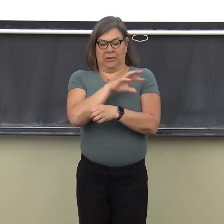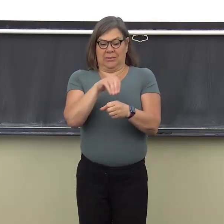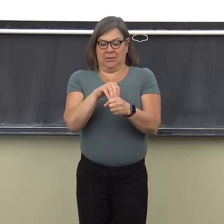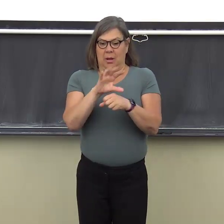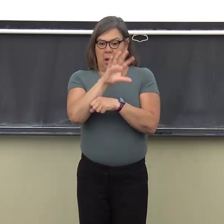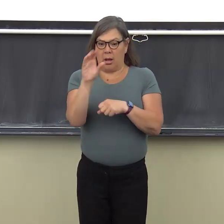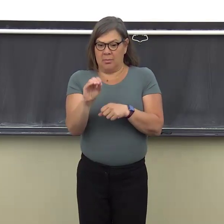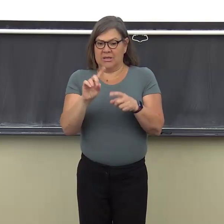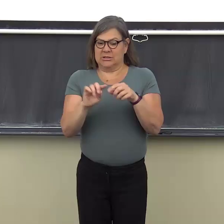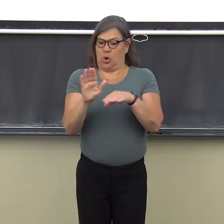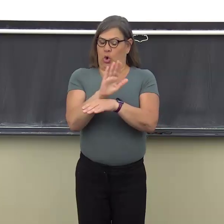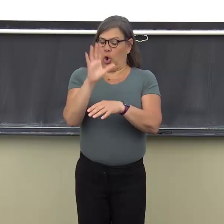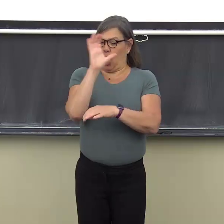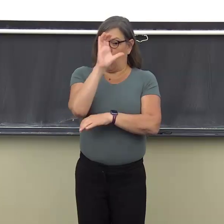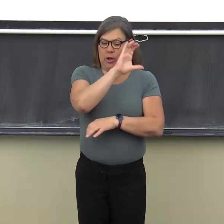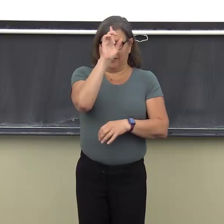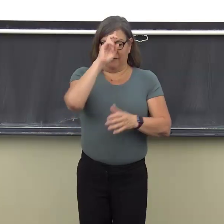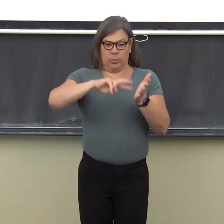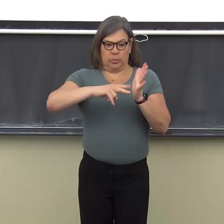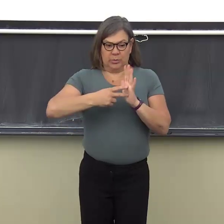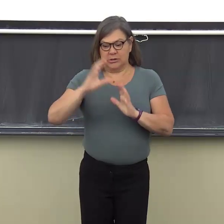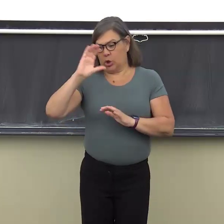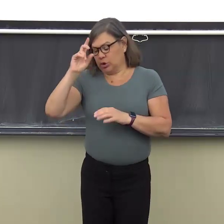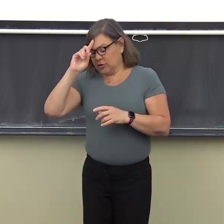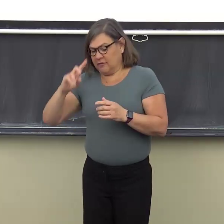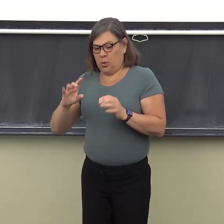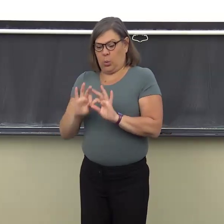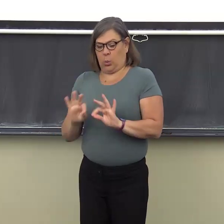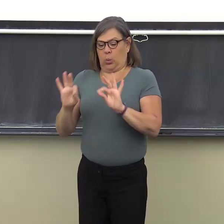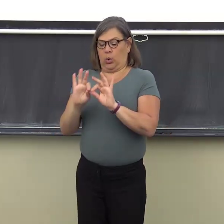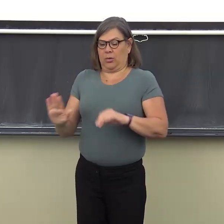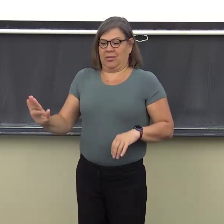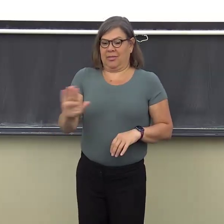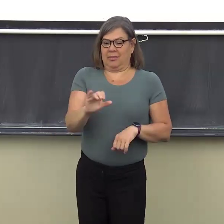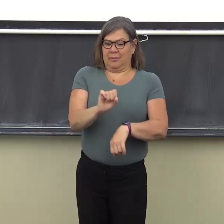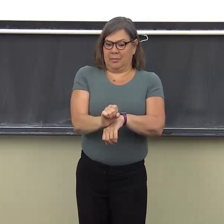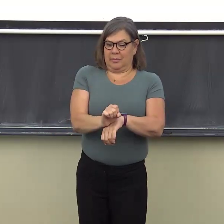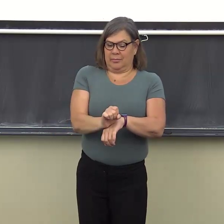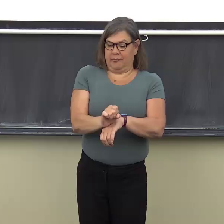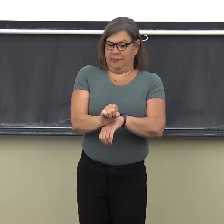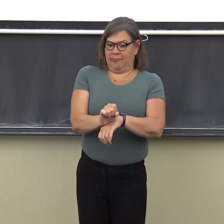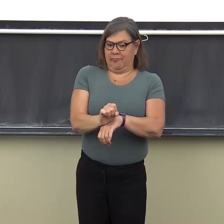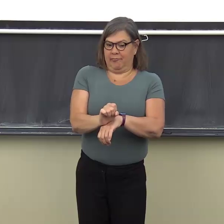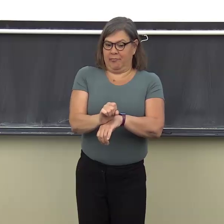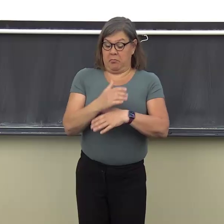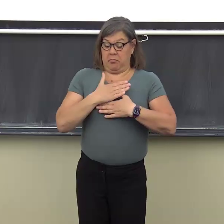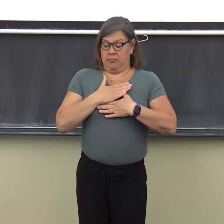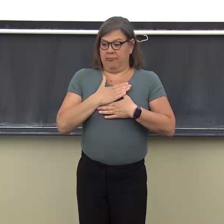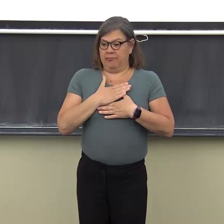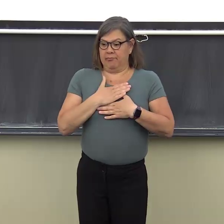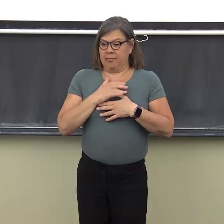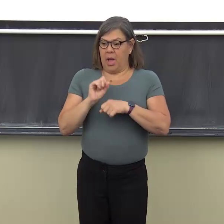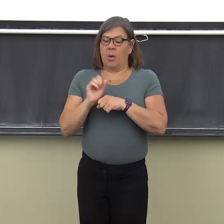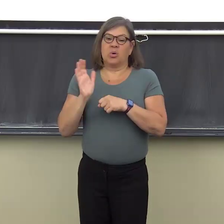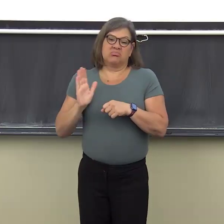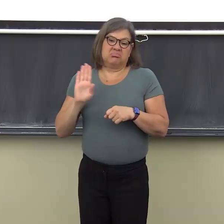companies are looking for purpose. They're looking for meaning in their own work. And what I experienced, so I